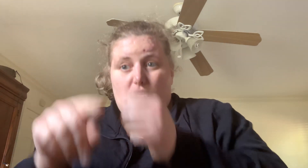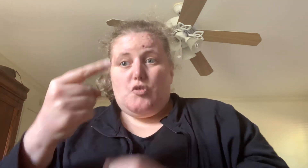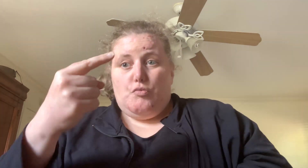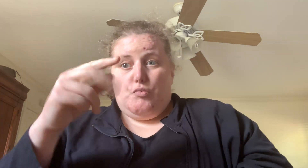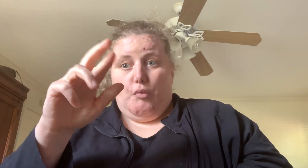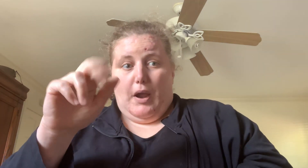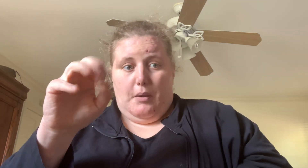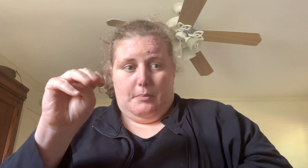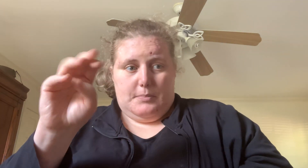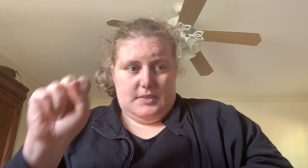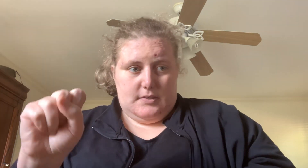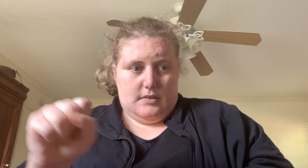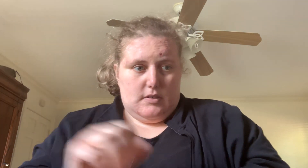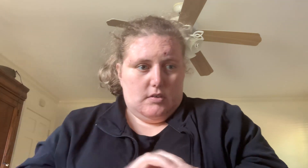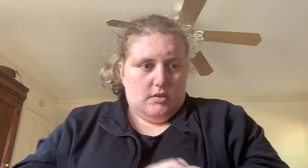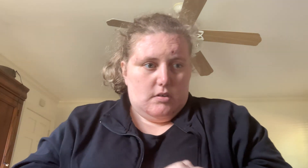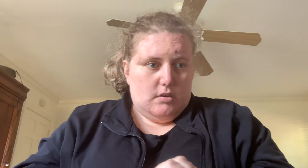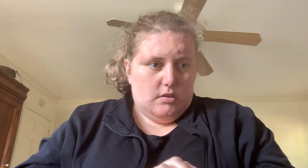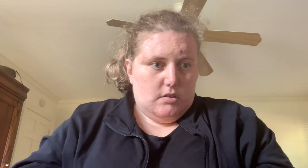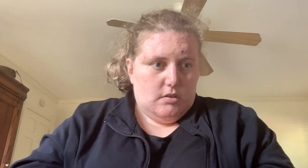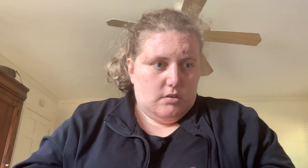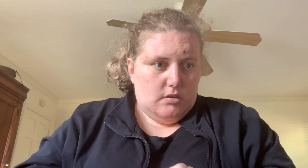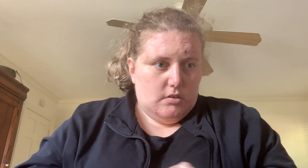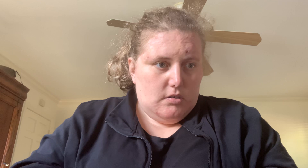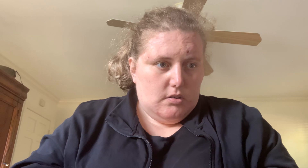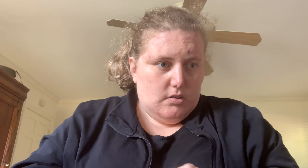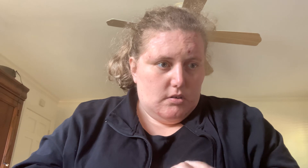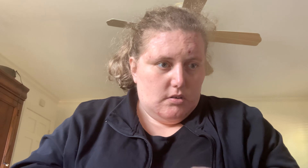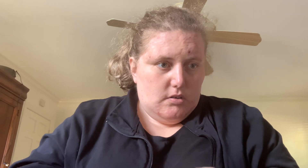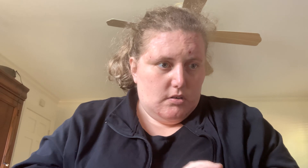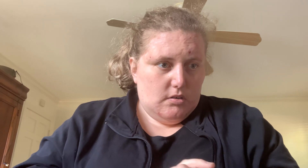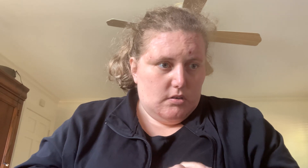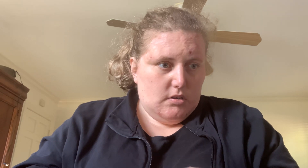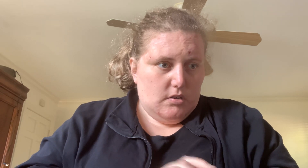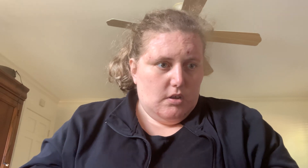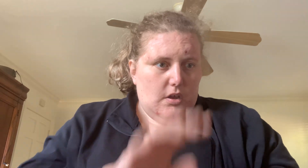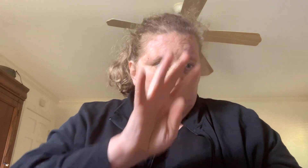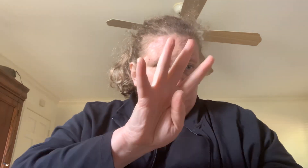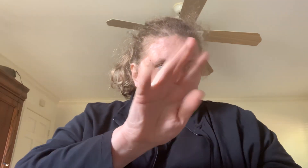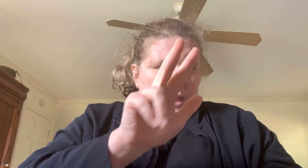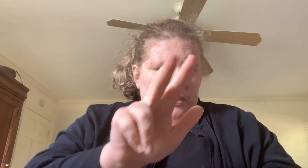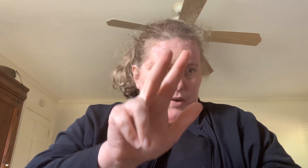43.998 times 2.15, which will then give you